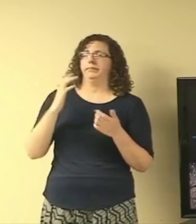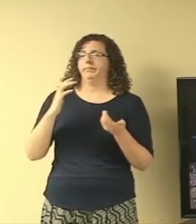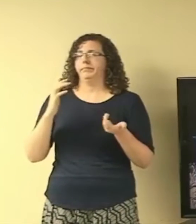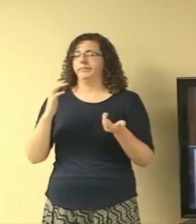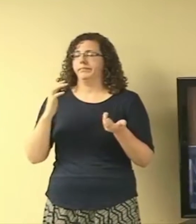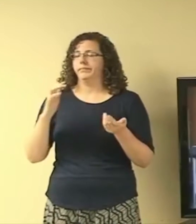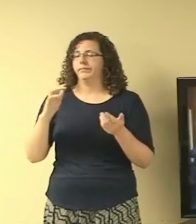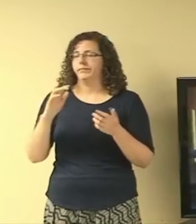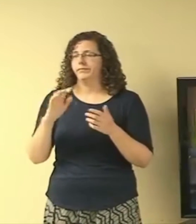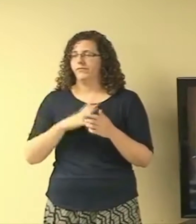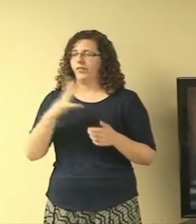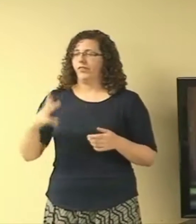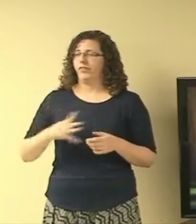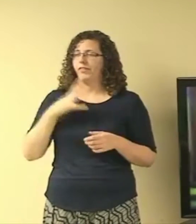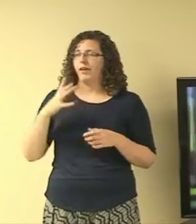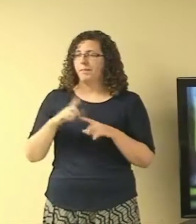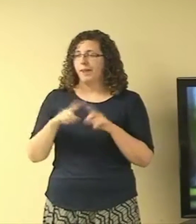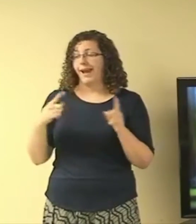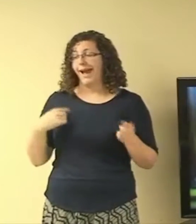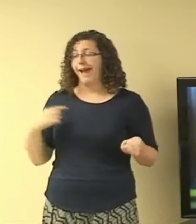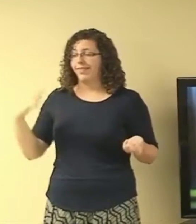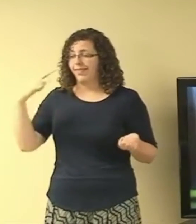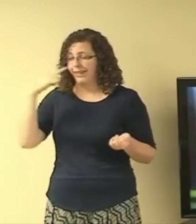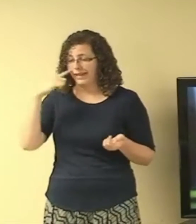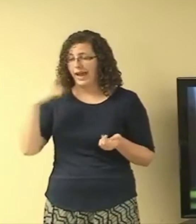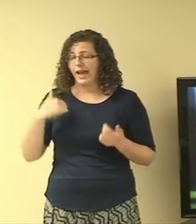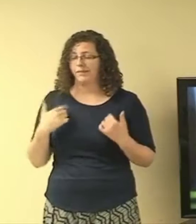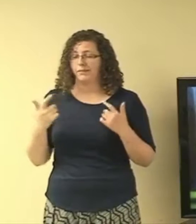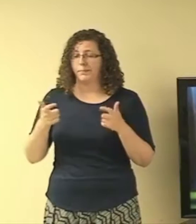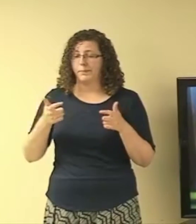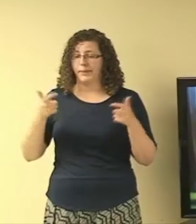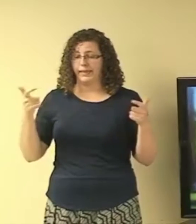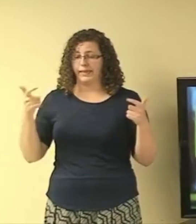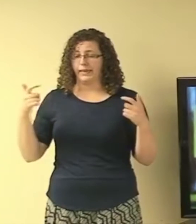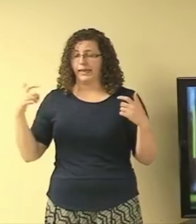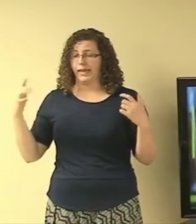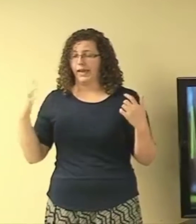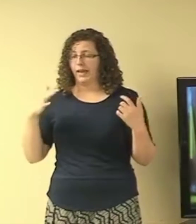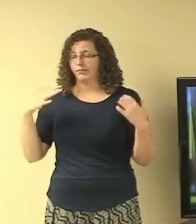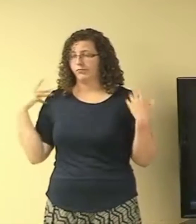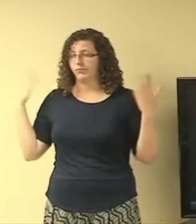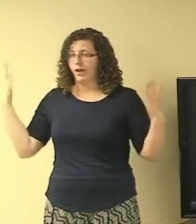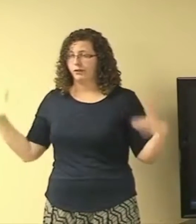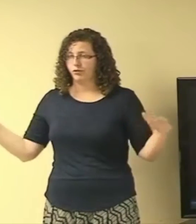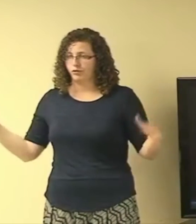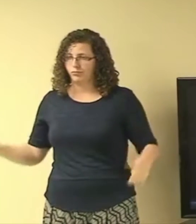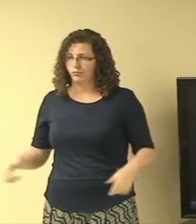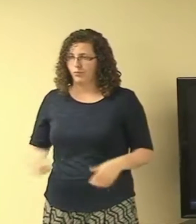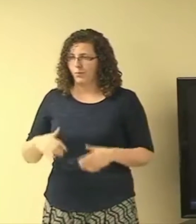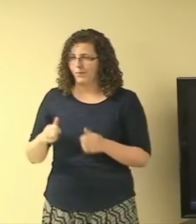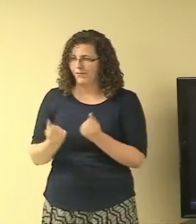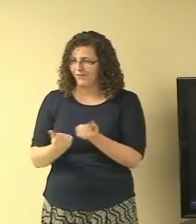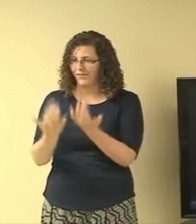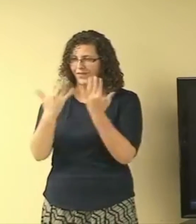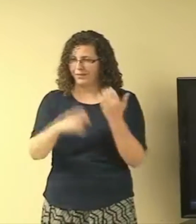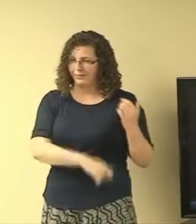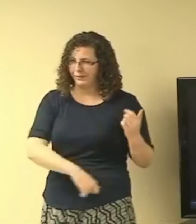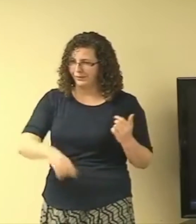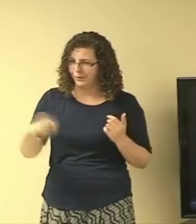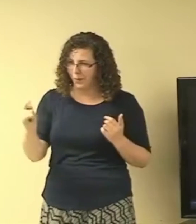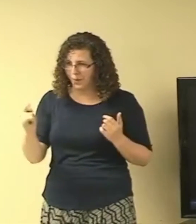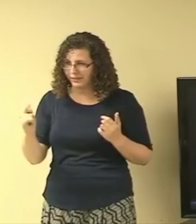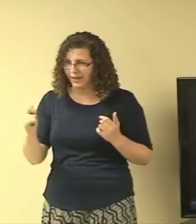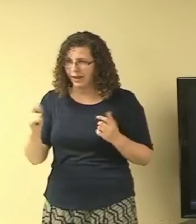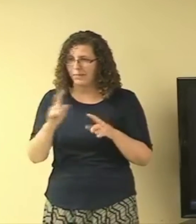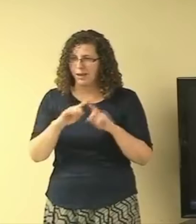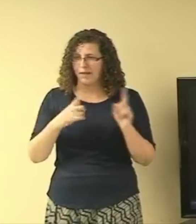know how you see this, but the way I figure it is there's big, bad, square-shouldered angels with flaming swords. And that demon is trying to get at